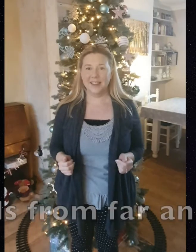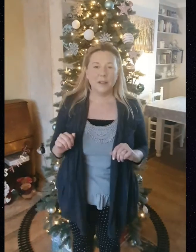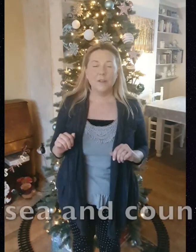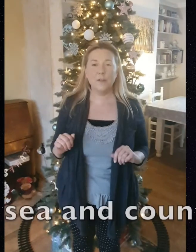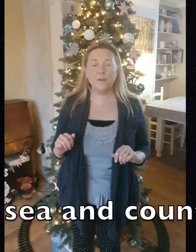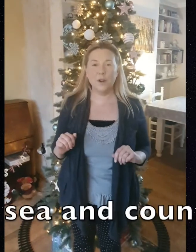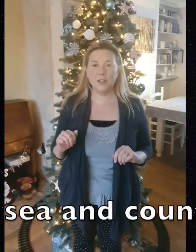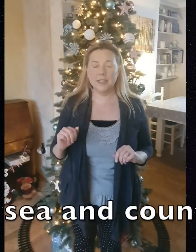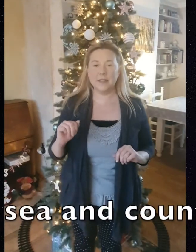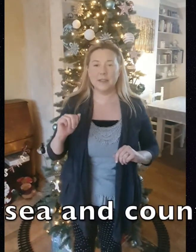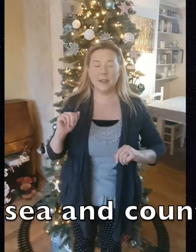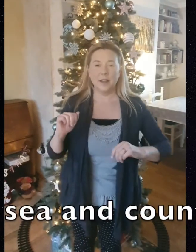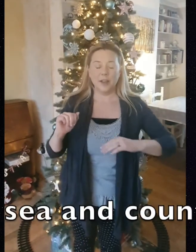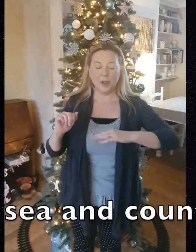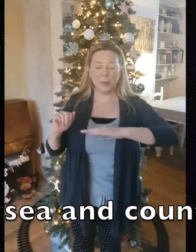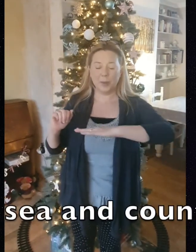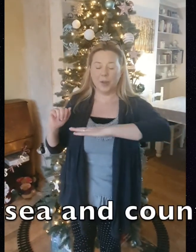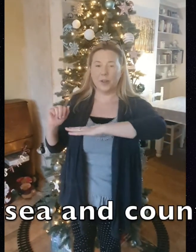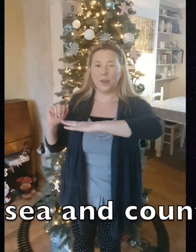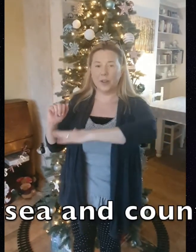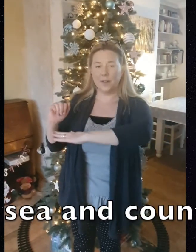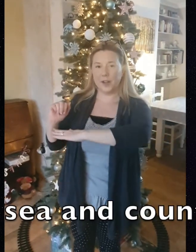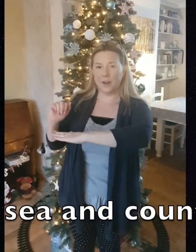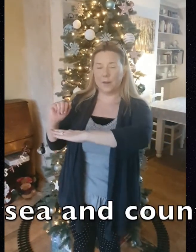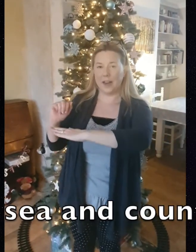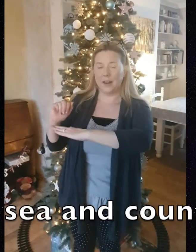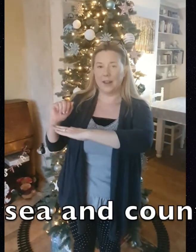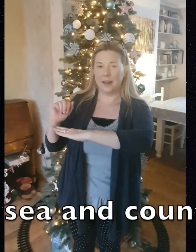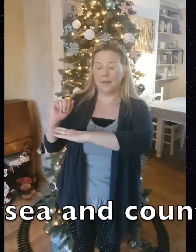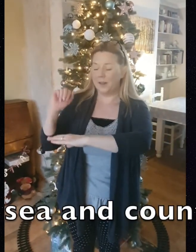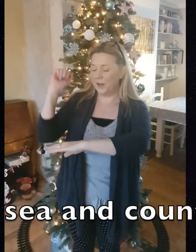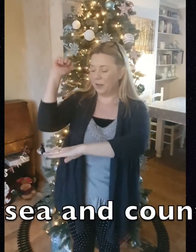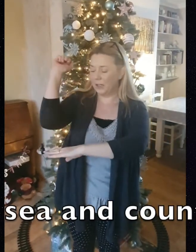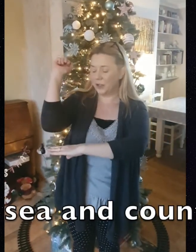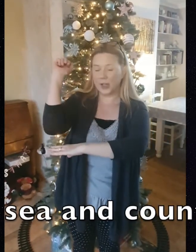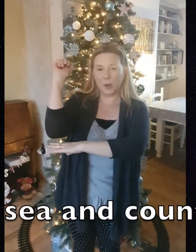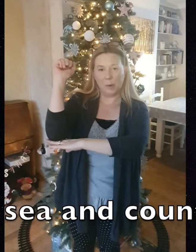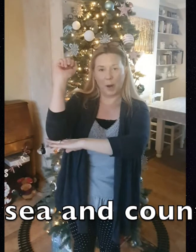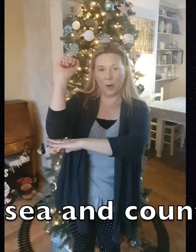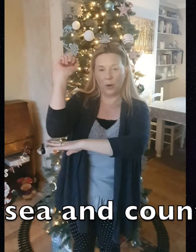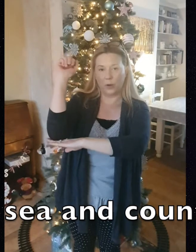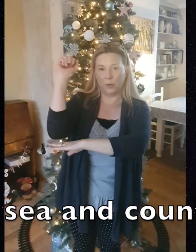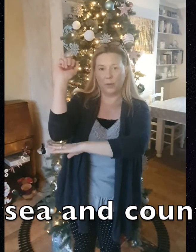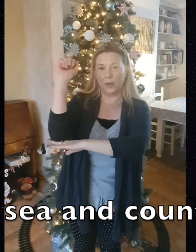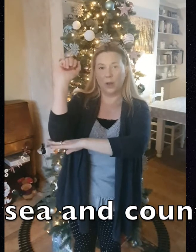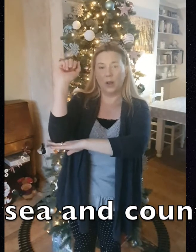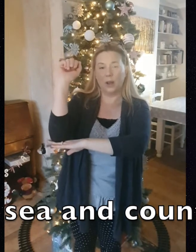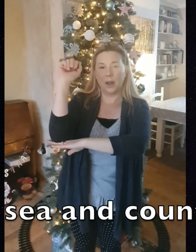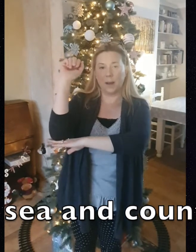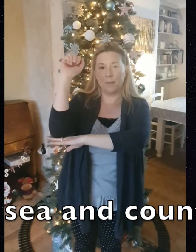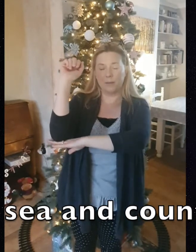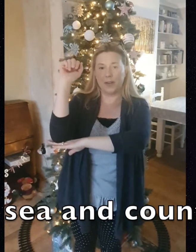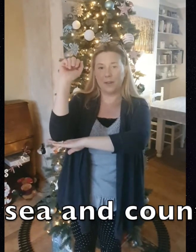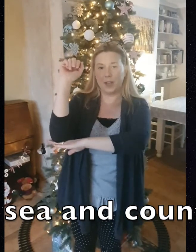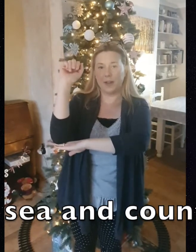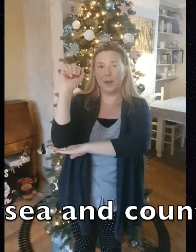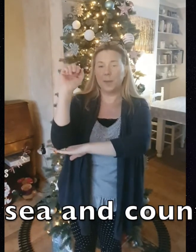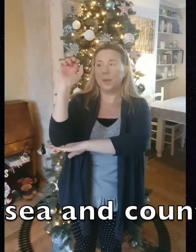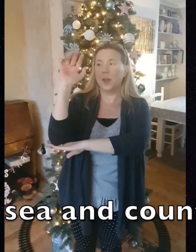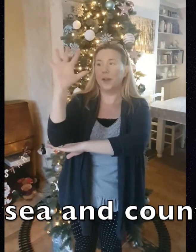For forest, you put your left hand flat like that, and then you rest your elbow on top of your left hand, and you splay